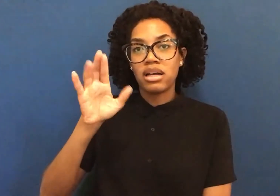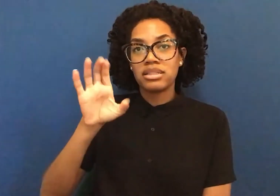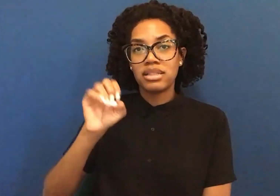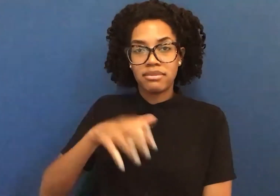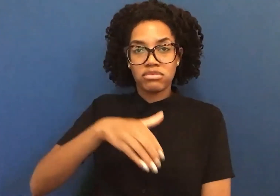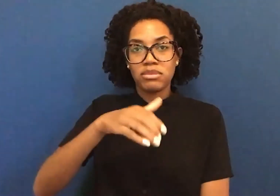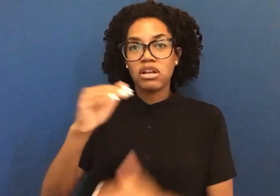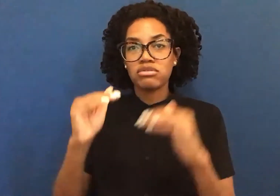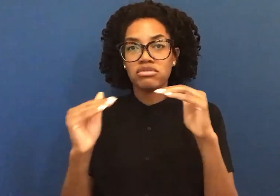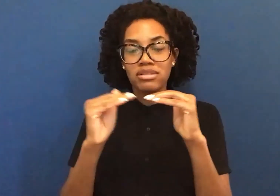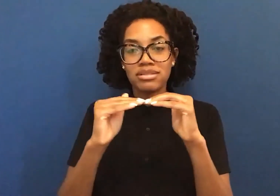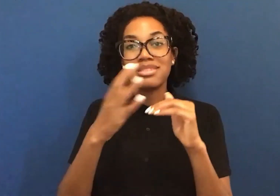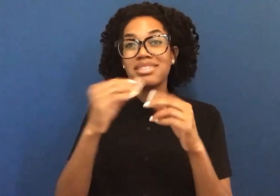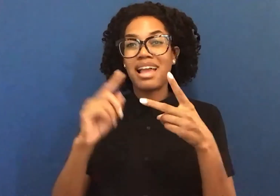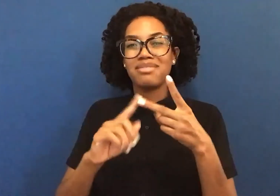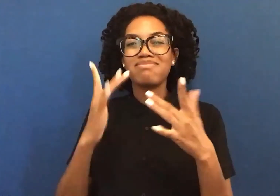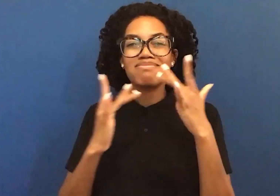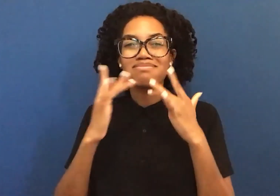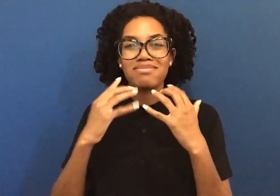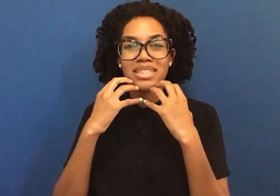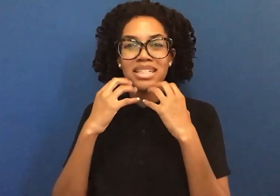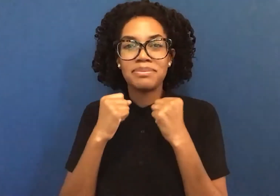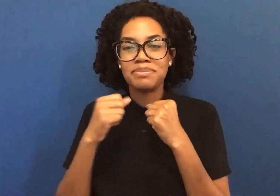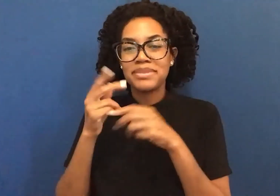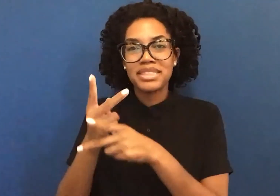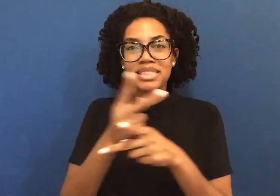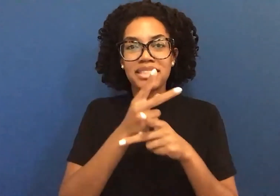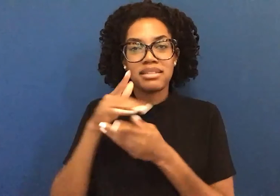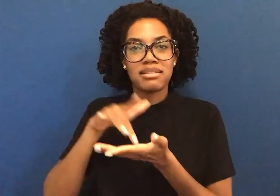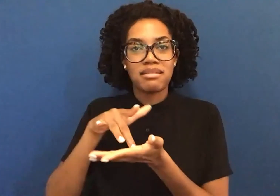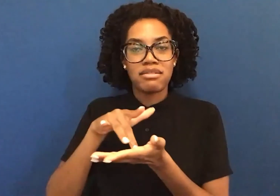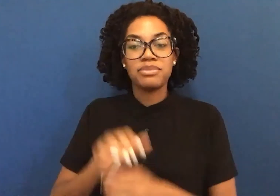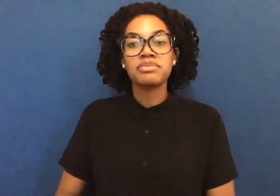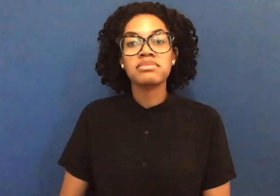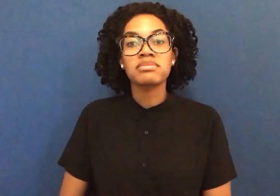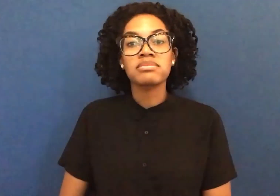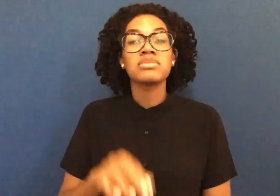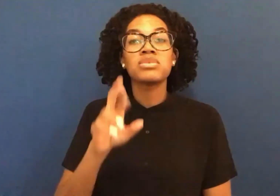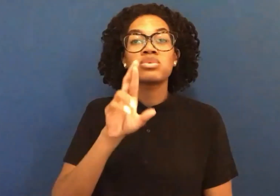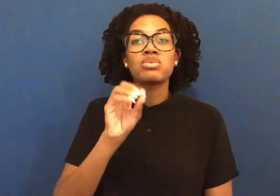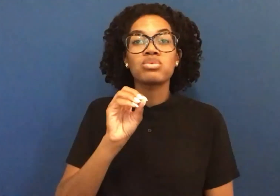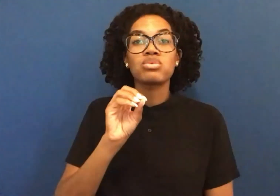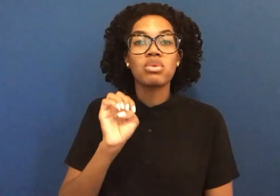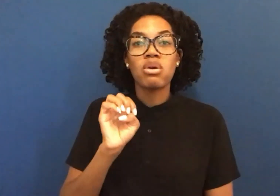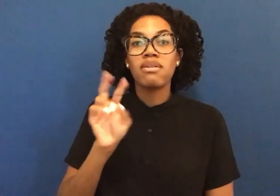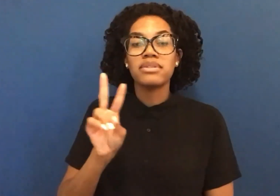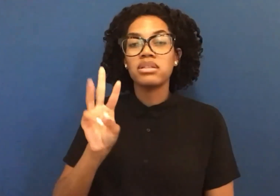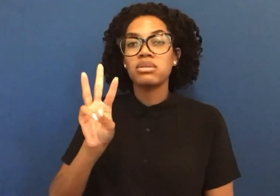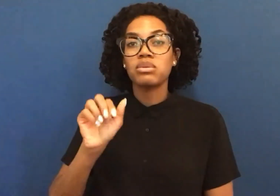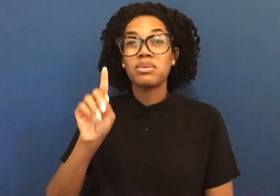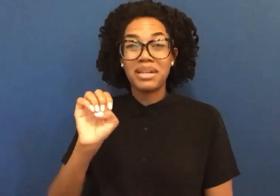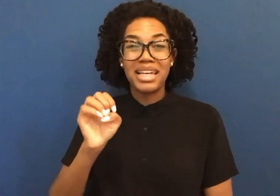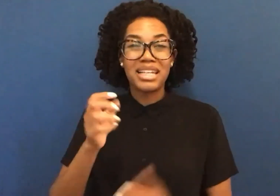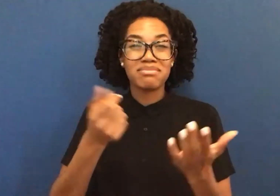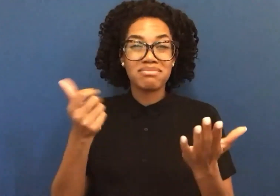but deserve, such as with the overturning of Roe v. Wade and the recent Texas PrEP ruling. All of this as we prepare for